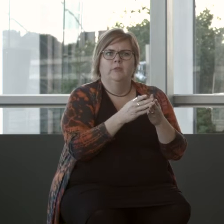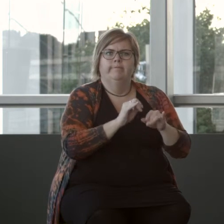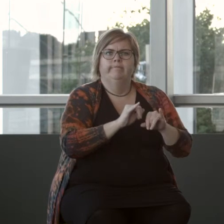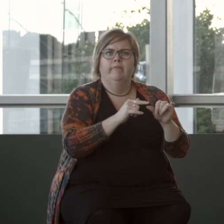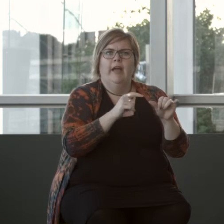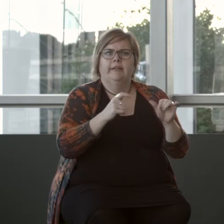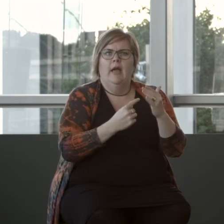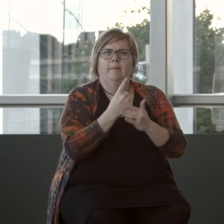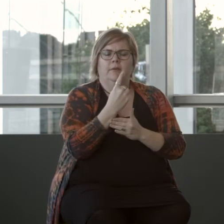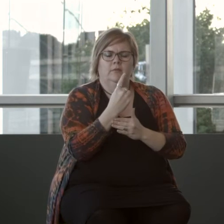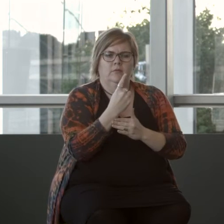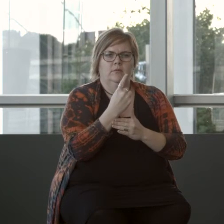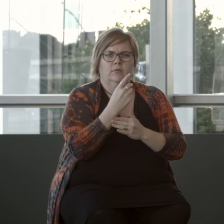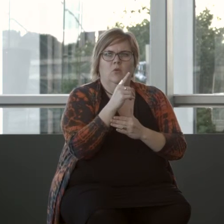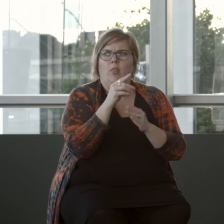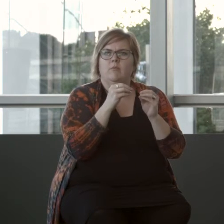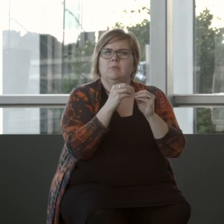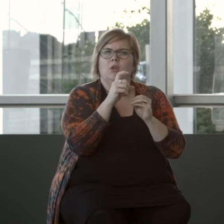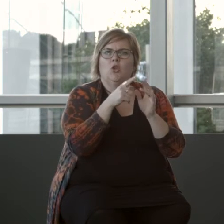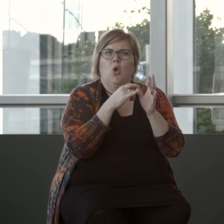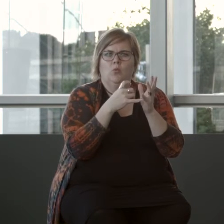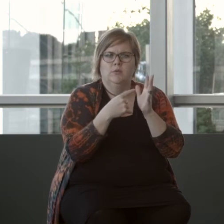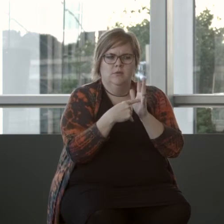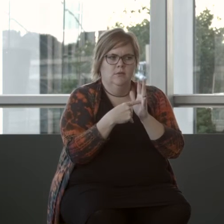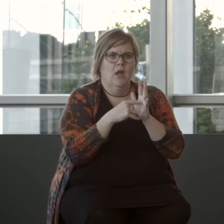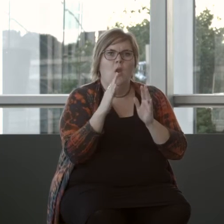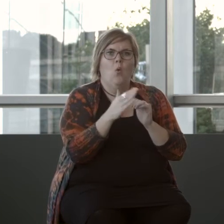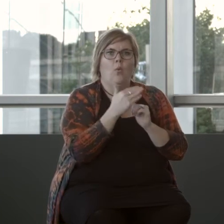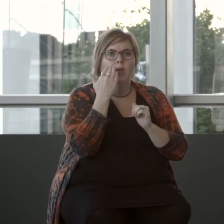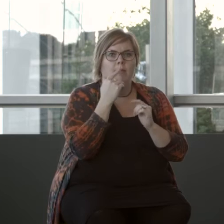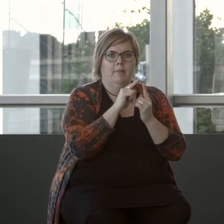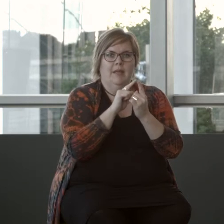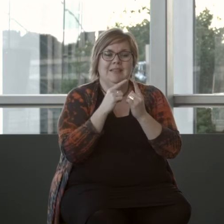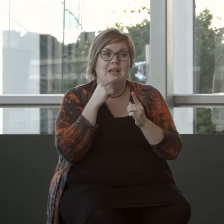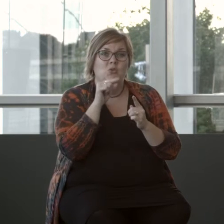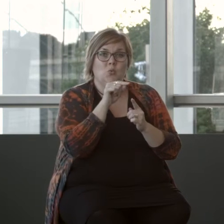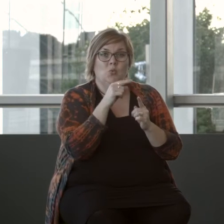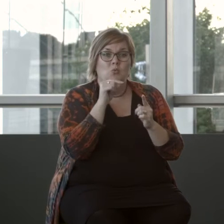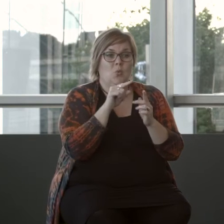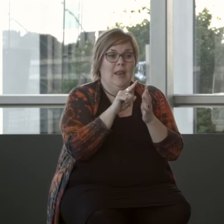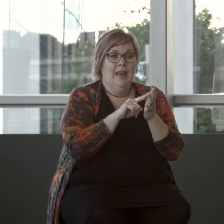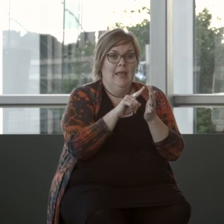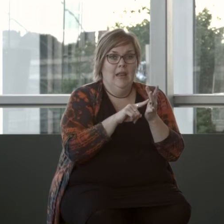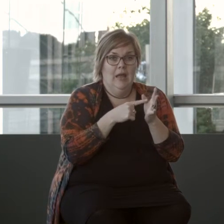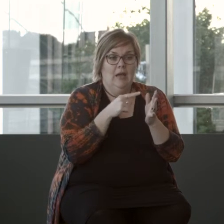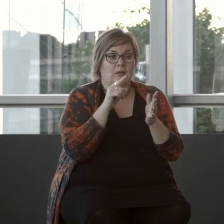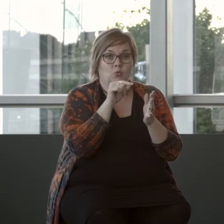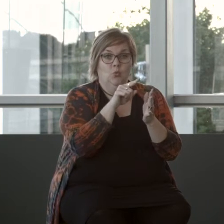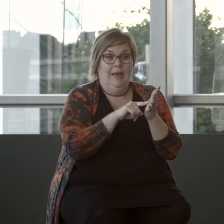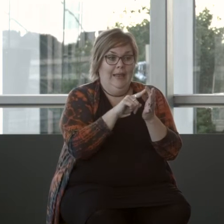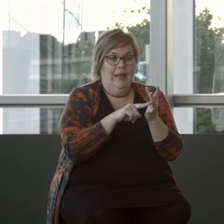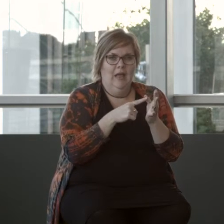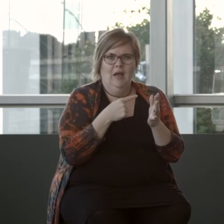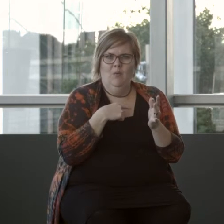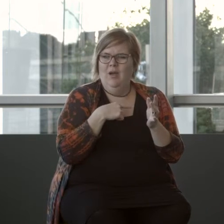coast. And then all of the members of the Queensland Women's Association I met with were like, do Leela. And I sort of was like, why do you guys want